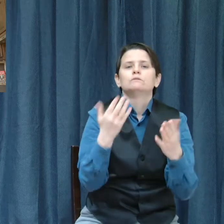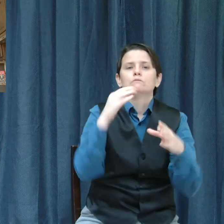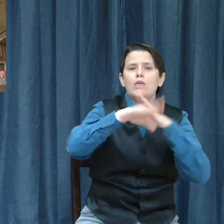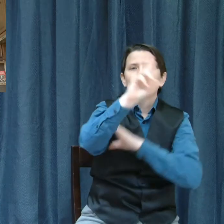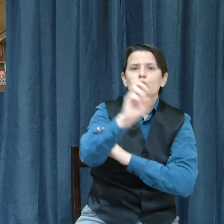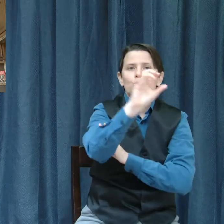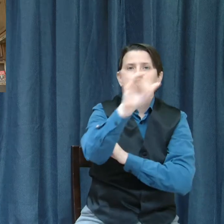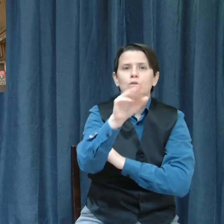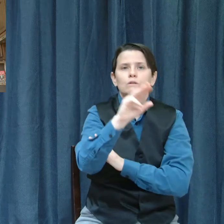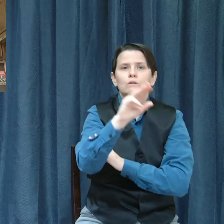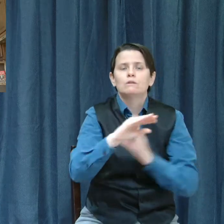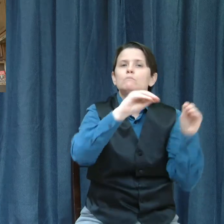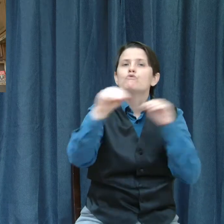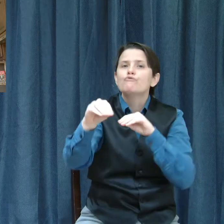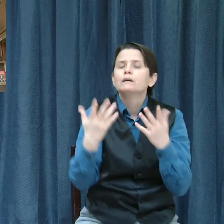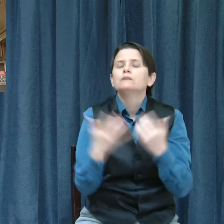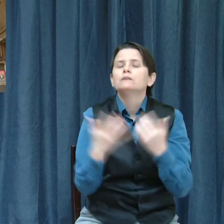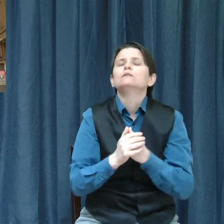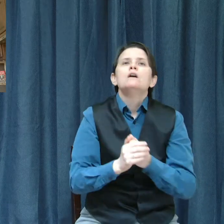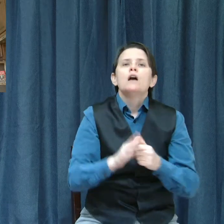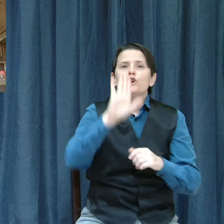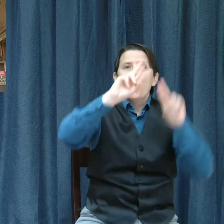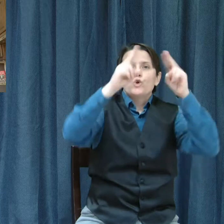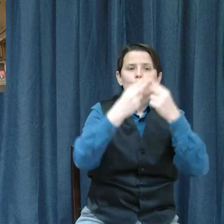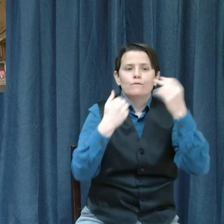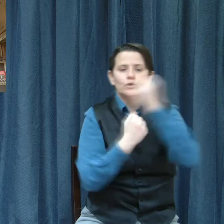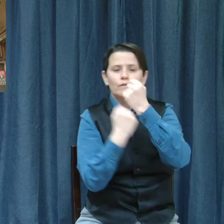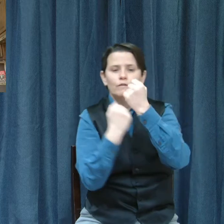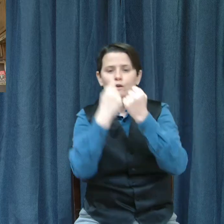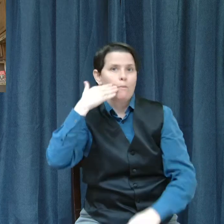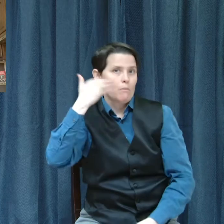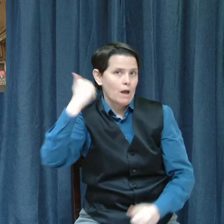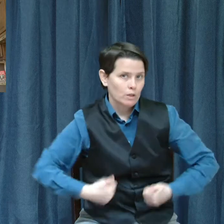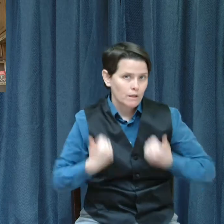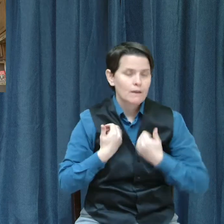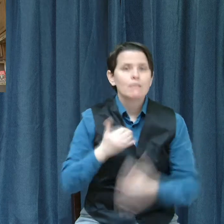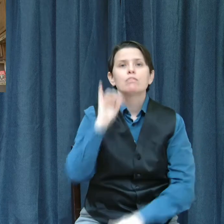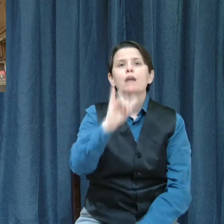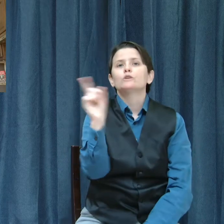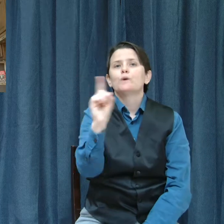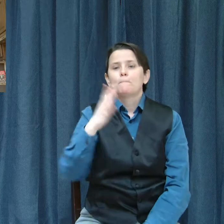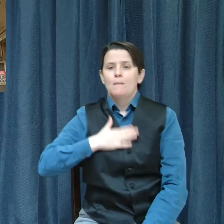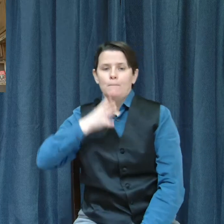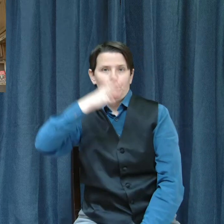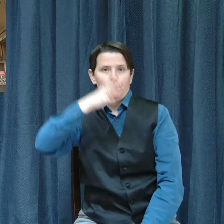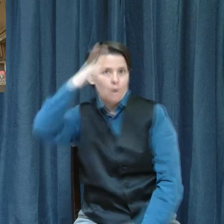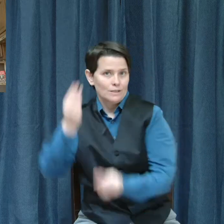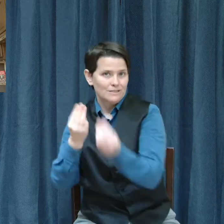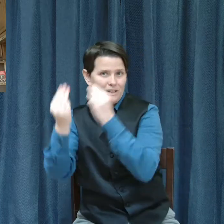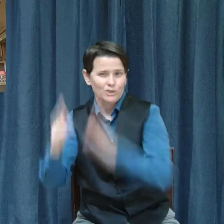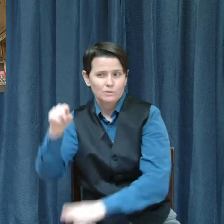And with her Universal Foundation for Better Living, that's where my parents' minister, Mary Tompkins, came